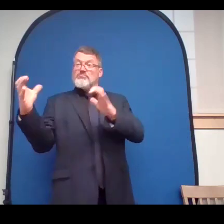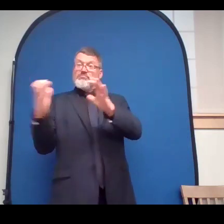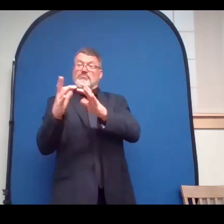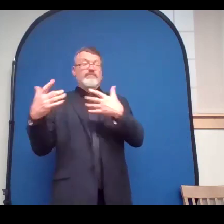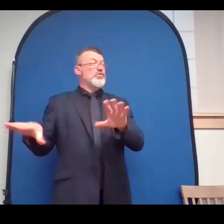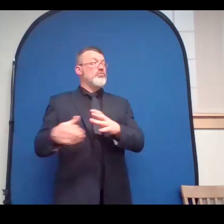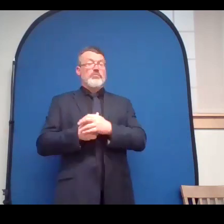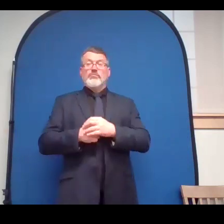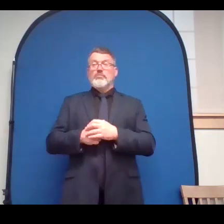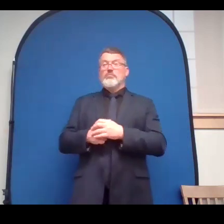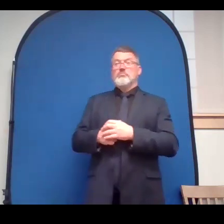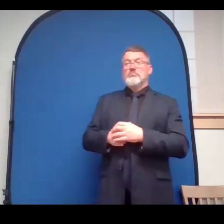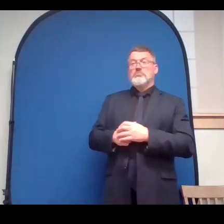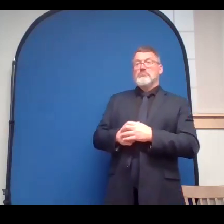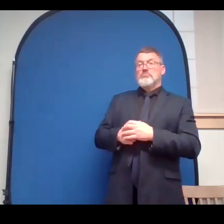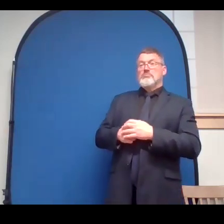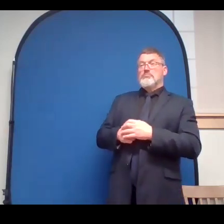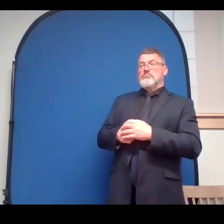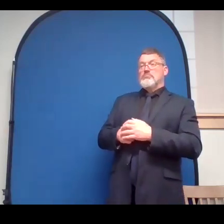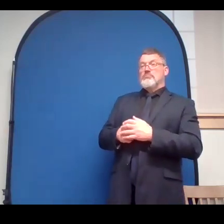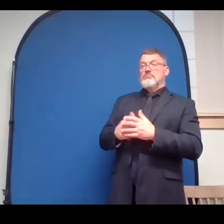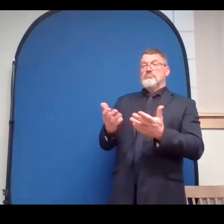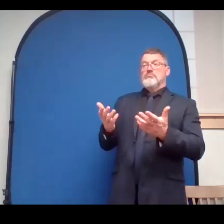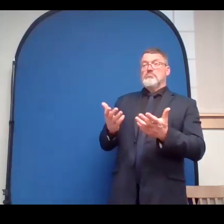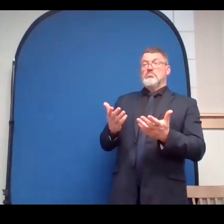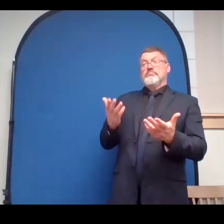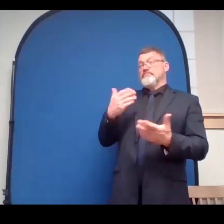I might have a moment.